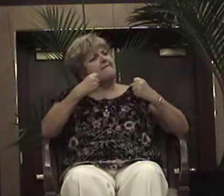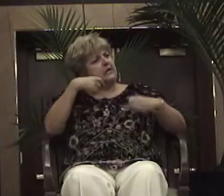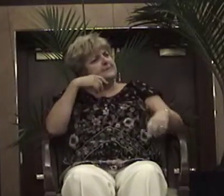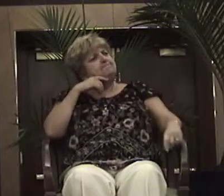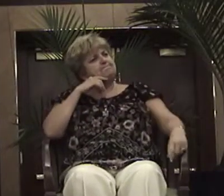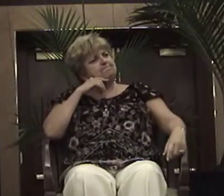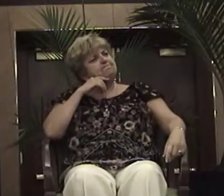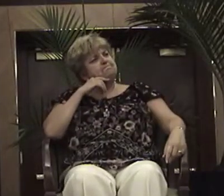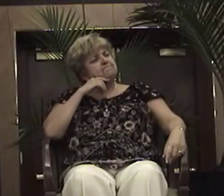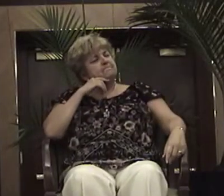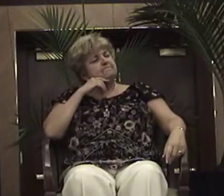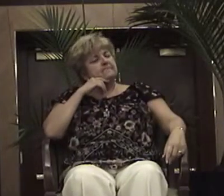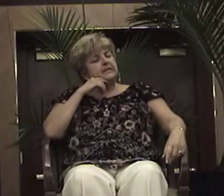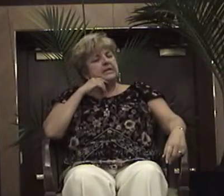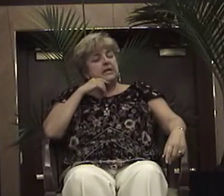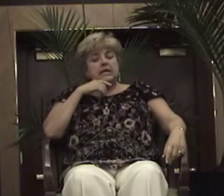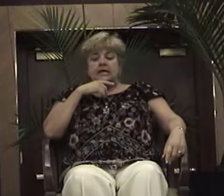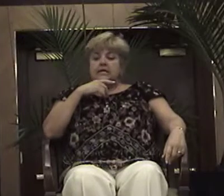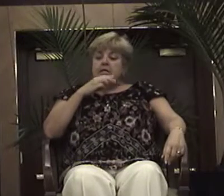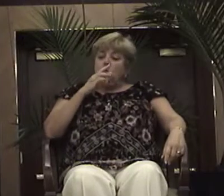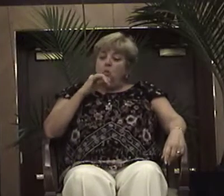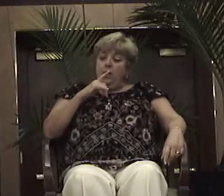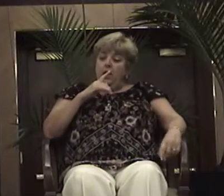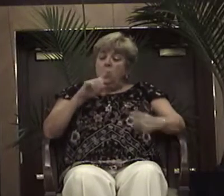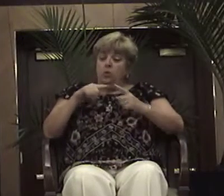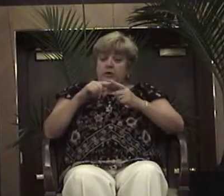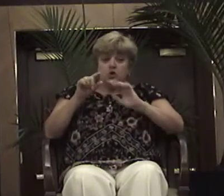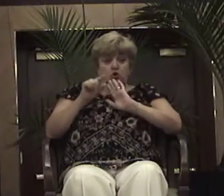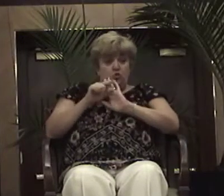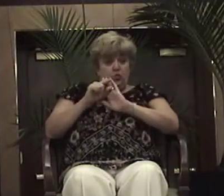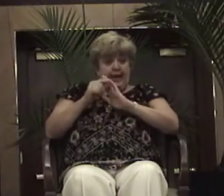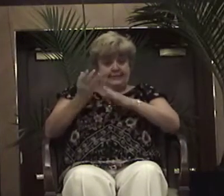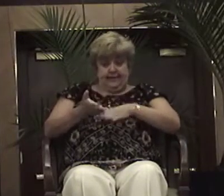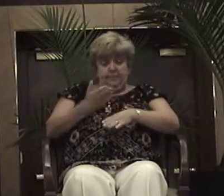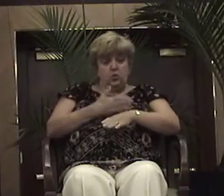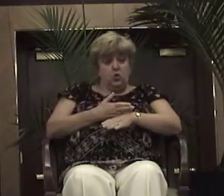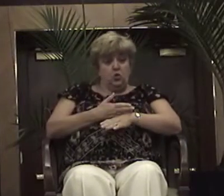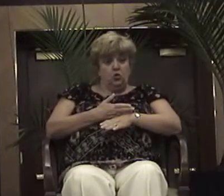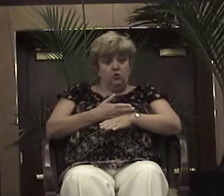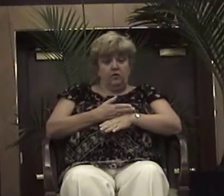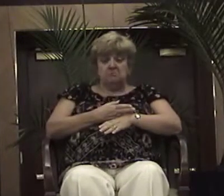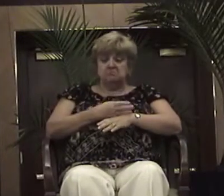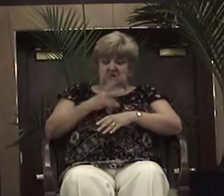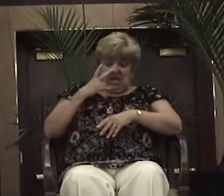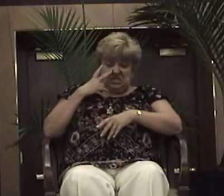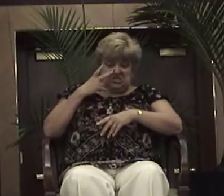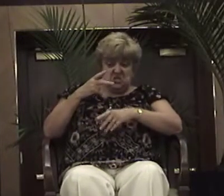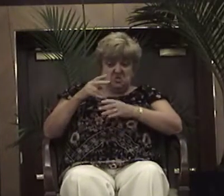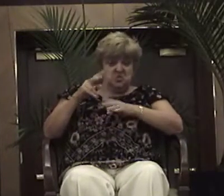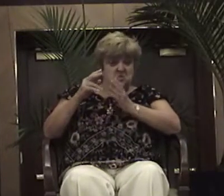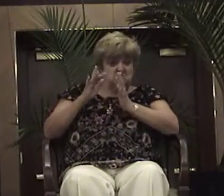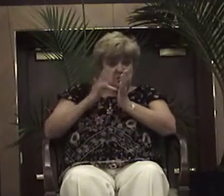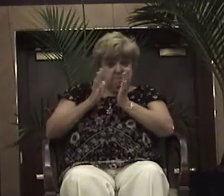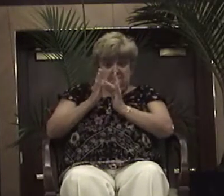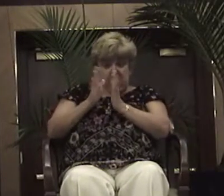And he said, "Well, when you bring your grades up, see you reading the Bible on a regular basis, and you get that long haircut, we'll